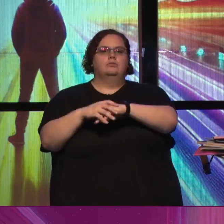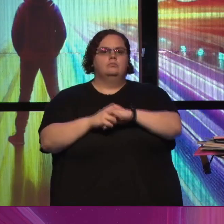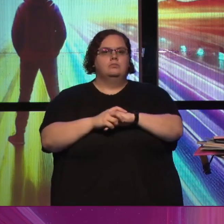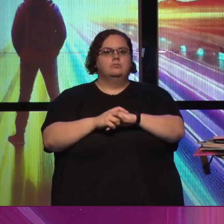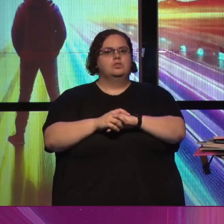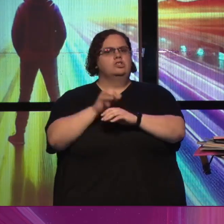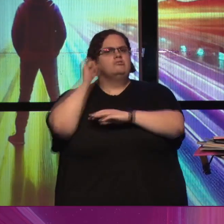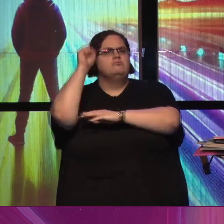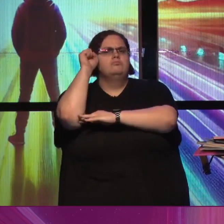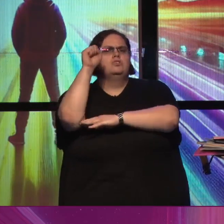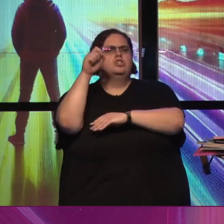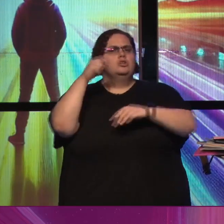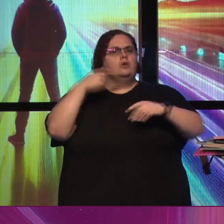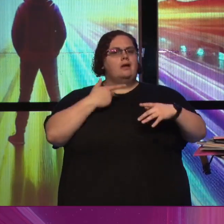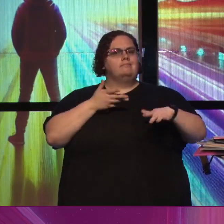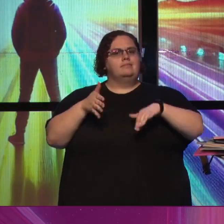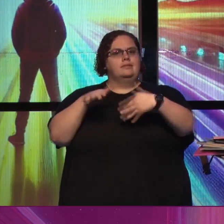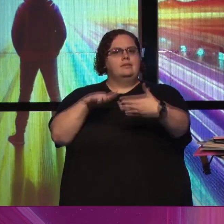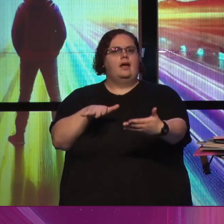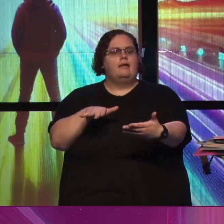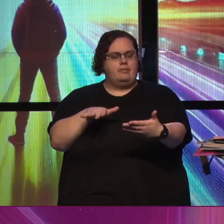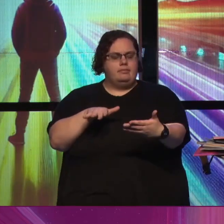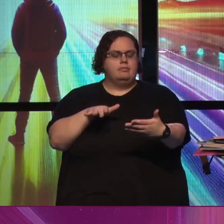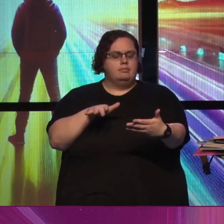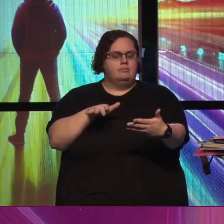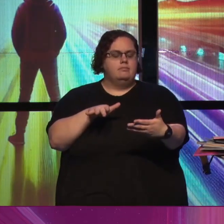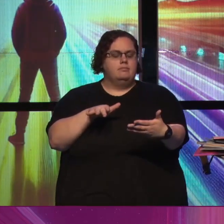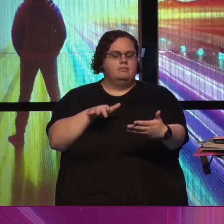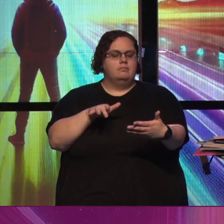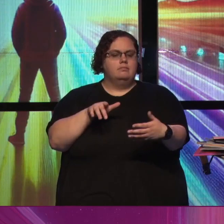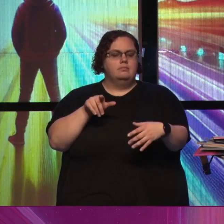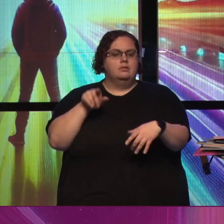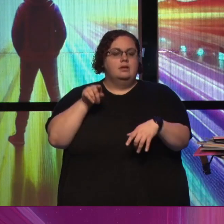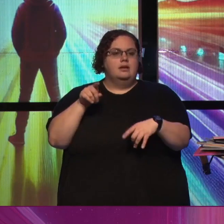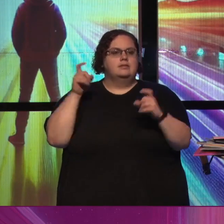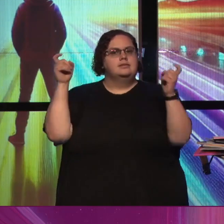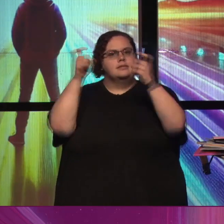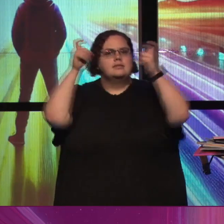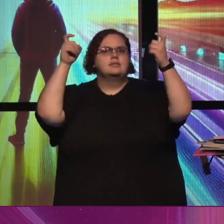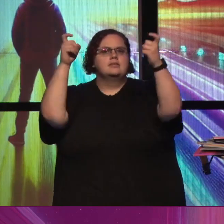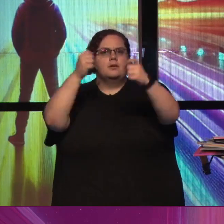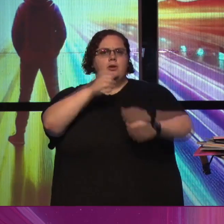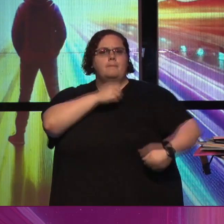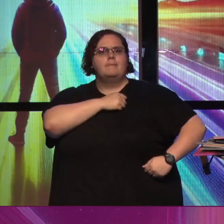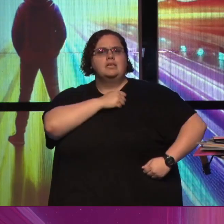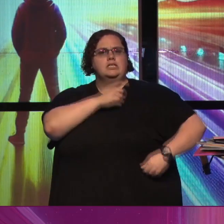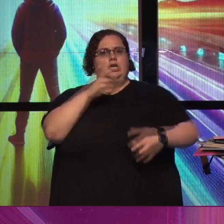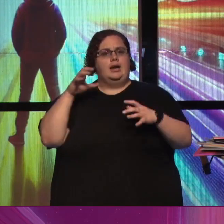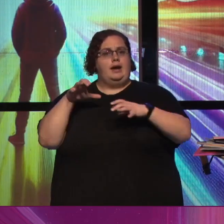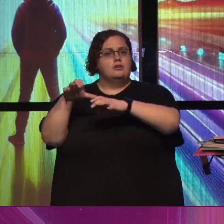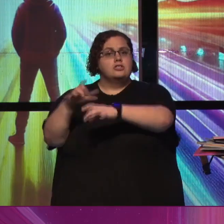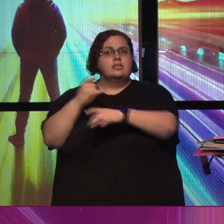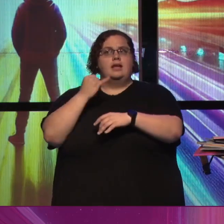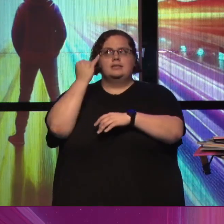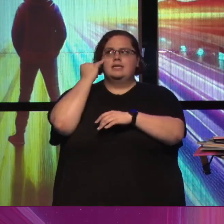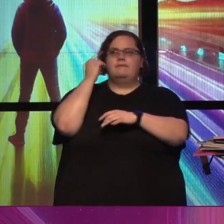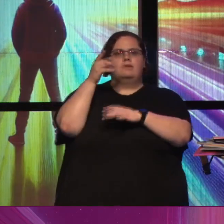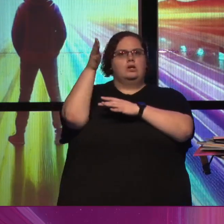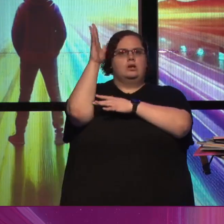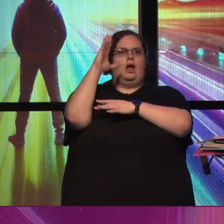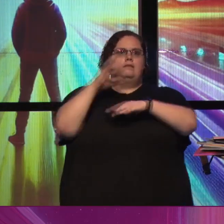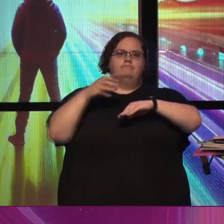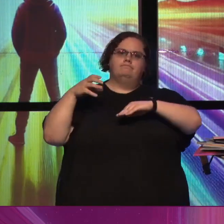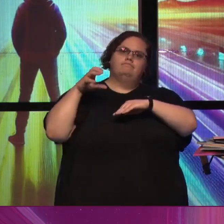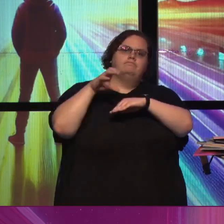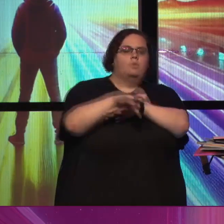death, listen to me carefully, to cheer on death and to celebrate military action as if God has imposed that on